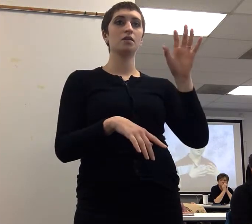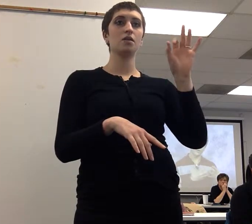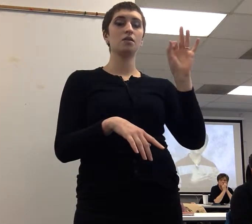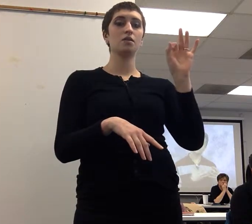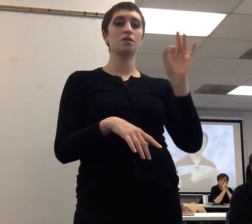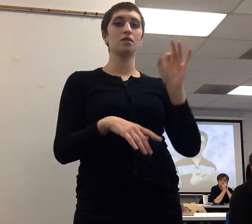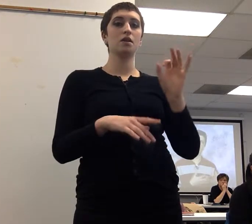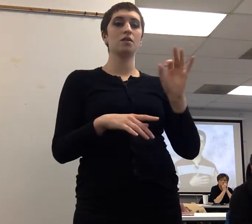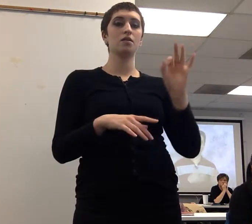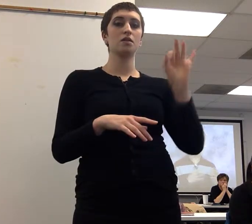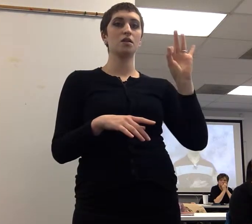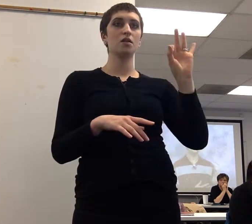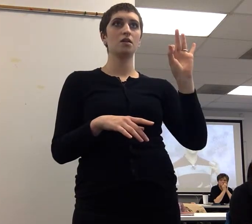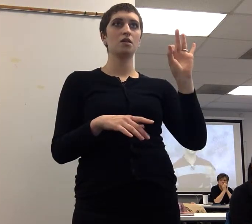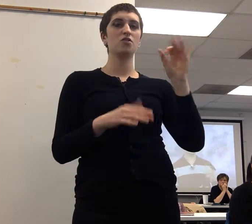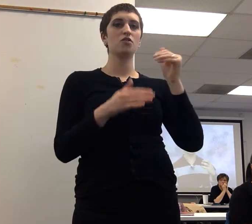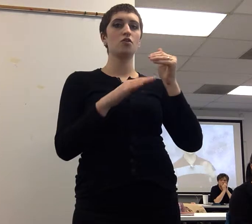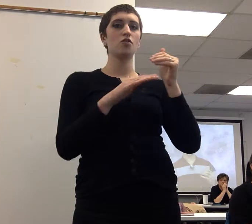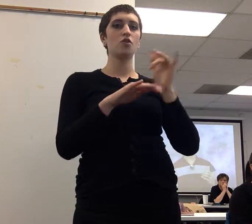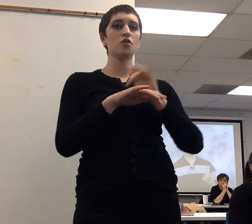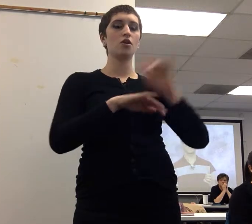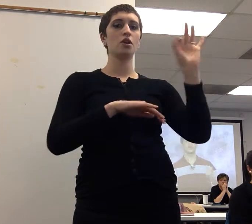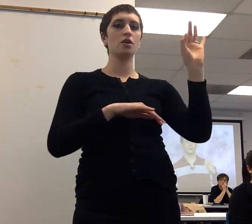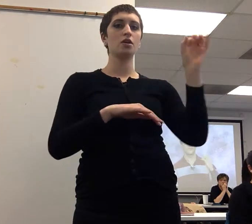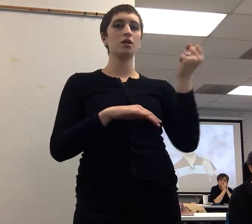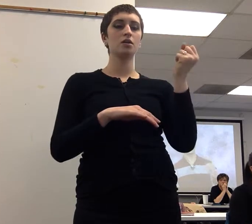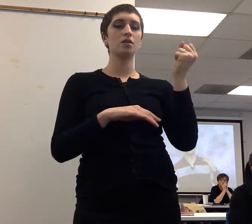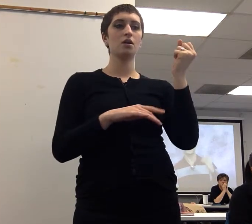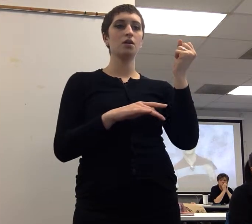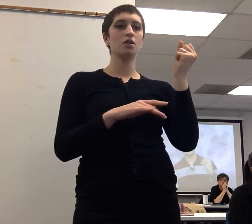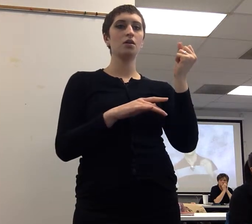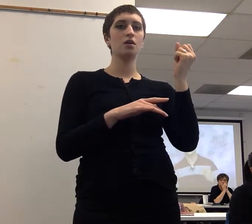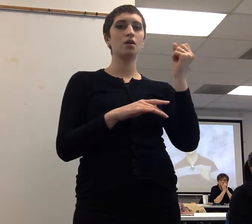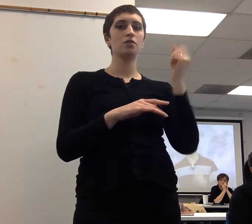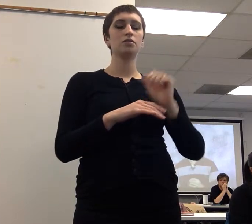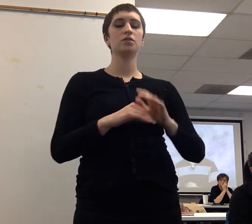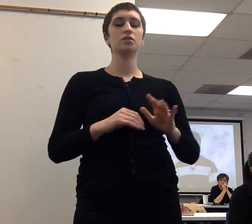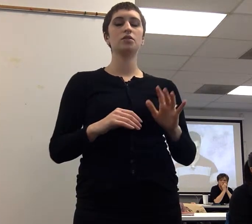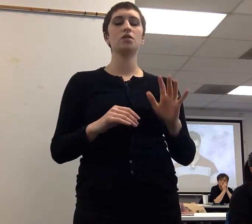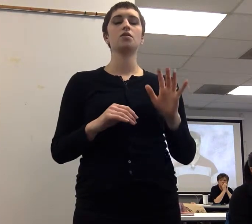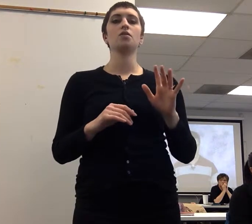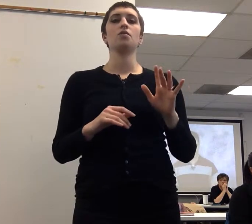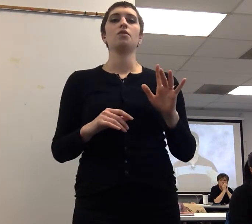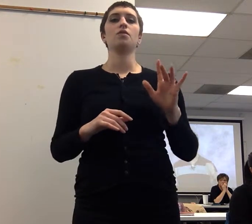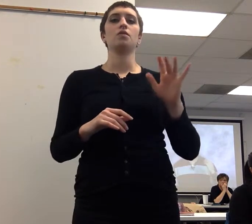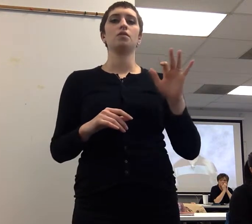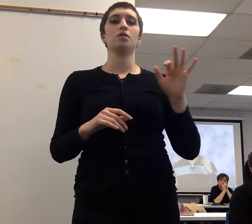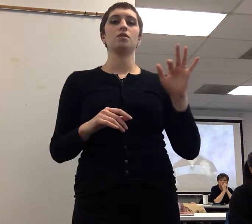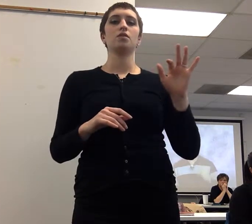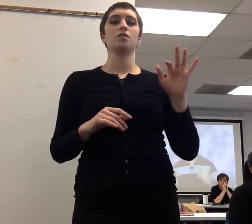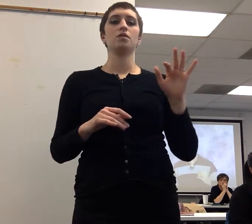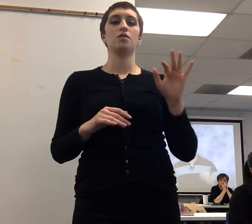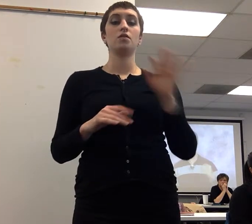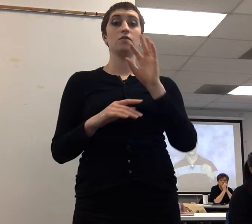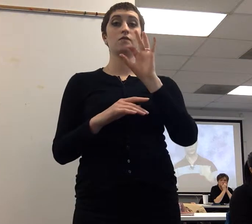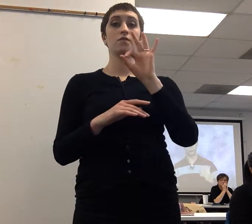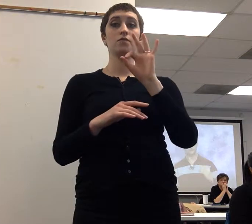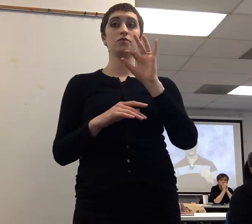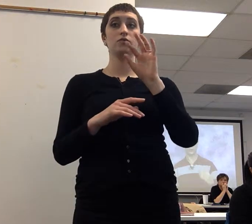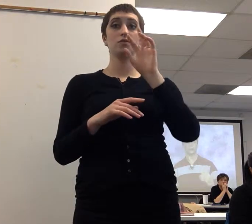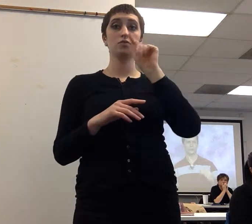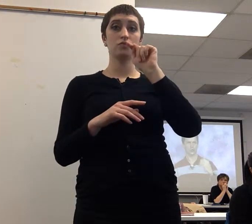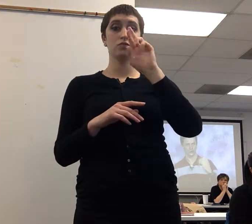the Triangle Company refused to spend the extra money to provide a safe working conditions. Those conditions which